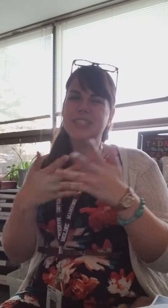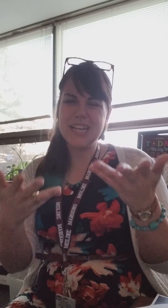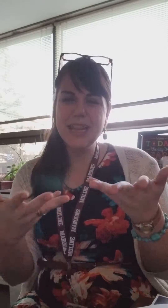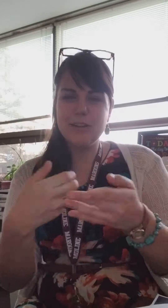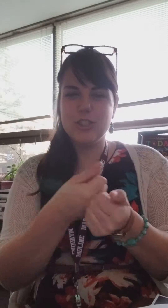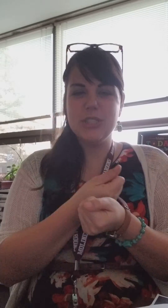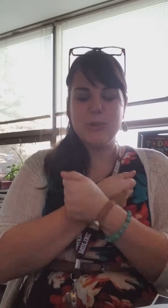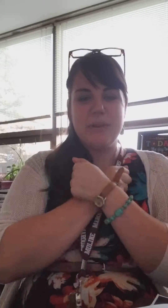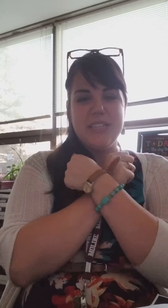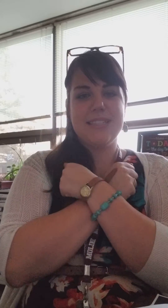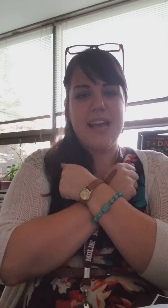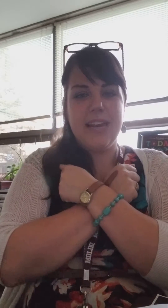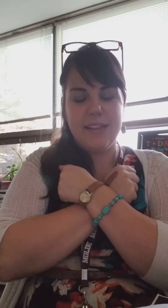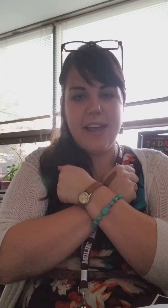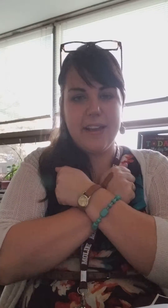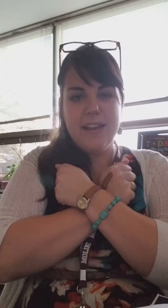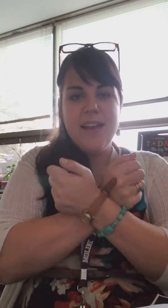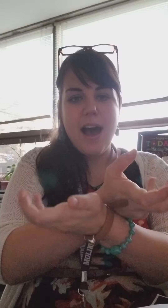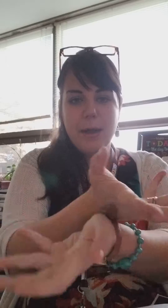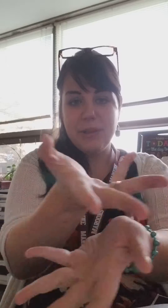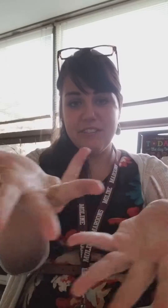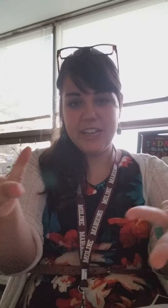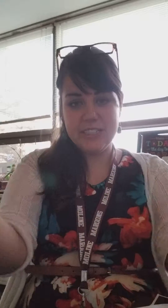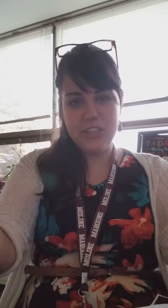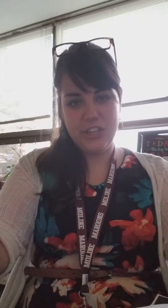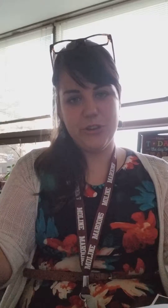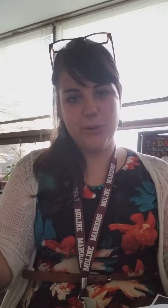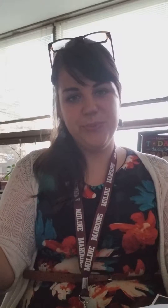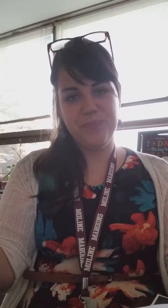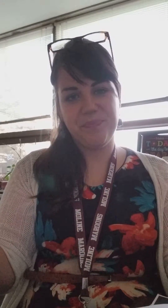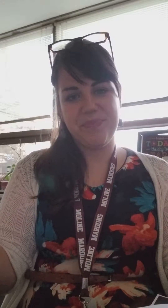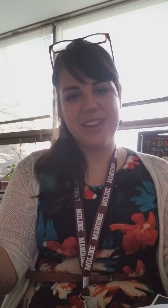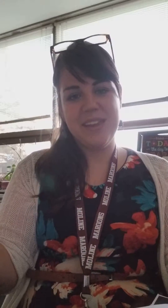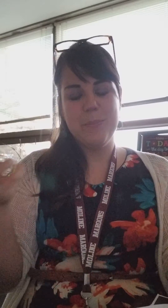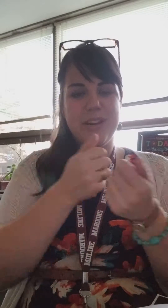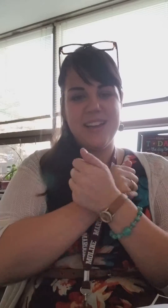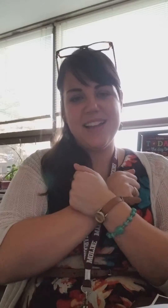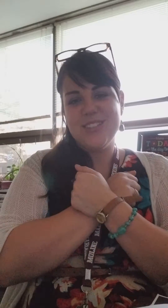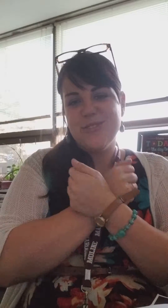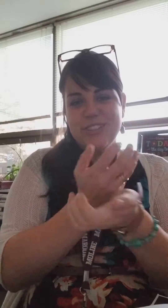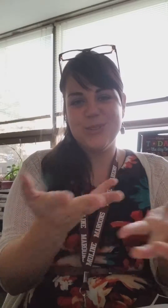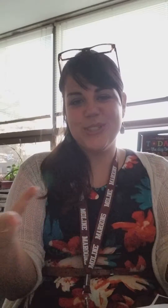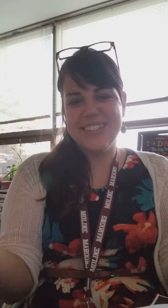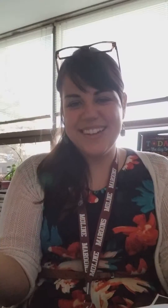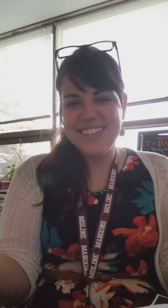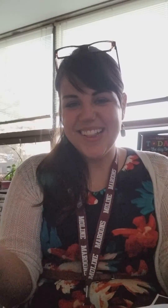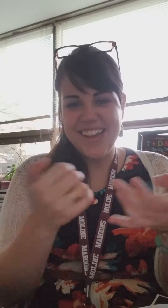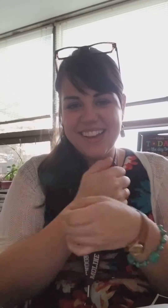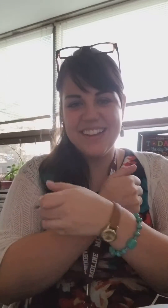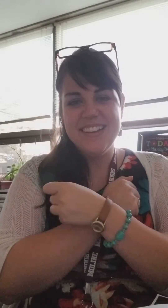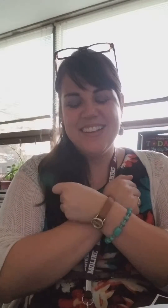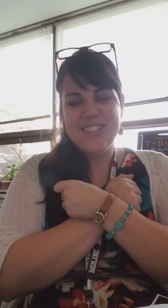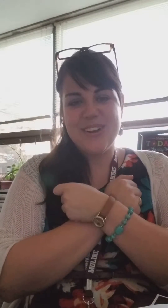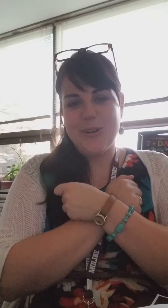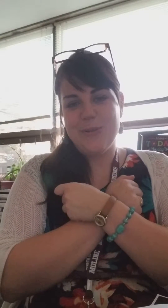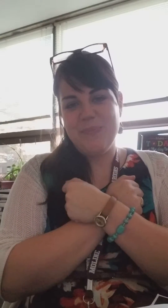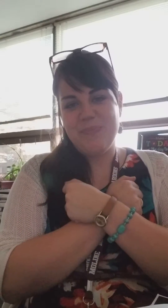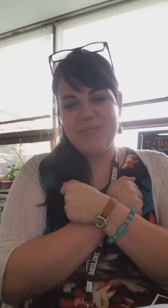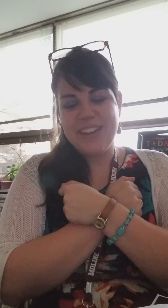sign language, this would be signing like I'm giving it to you, but it's so visual and nice. I like it. So, and